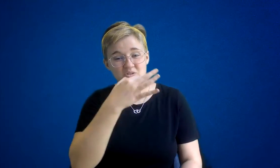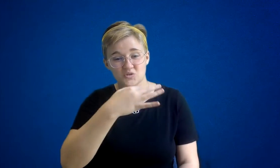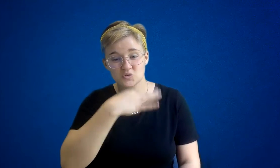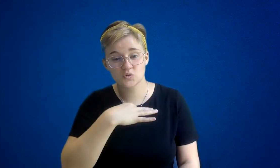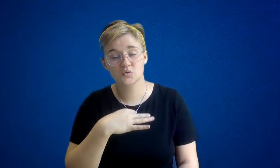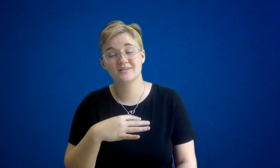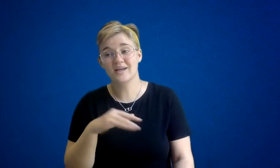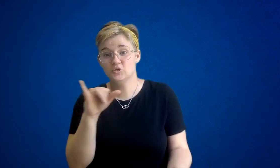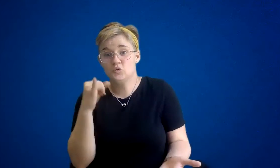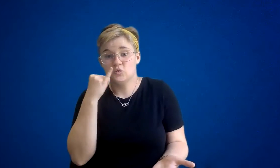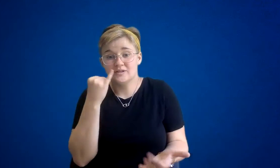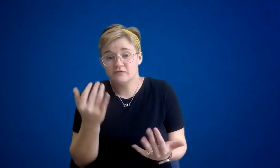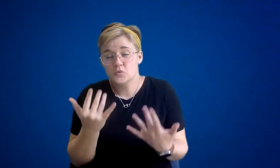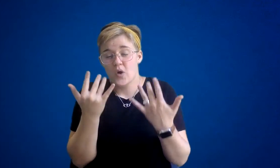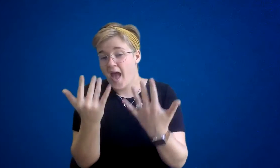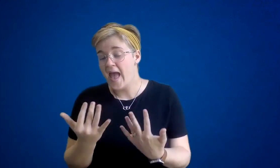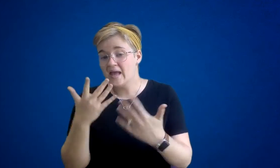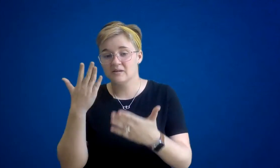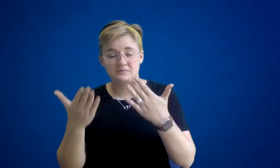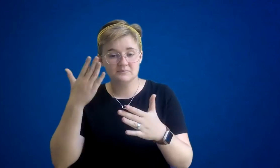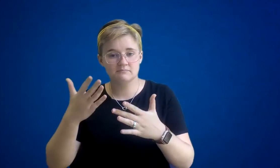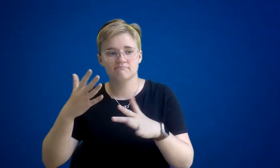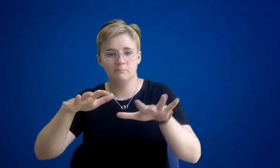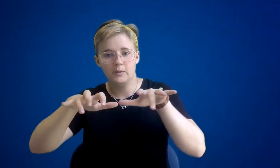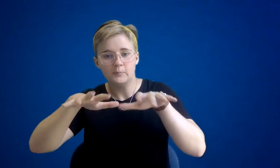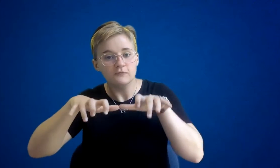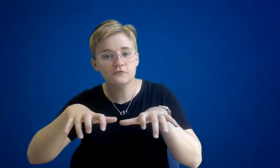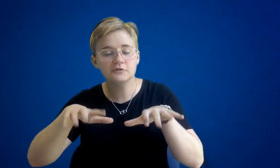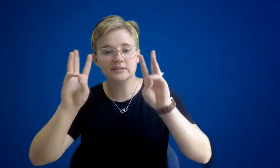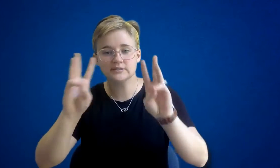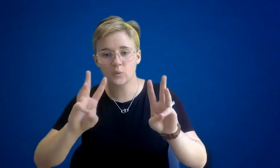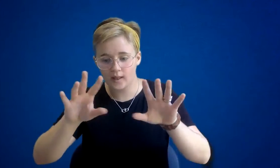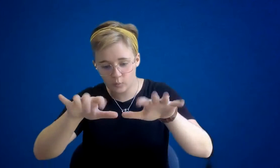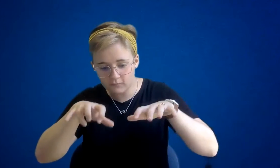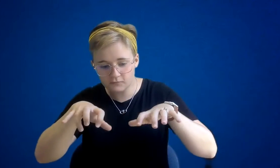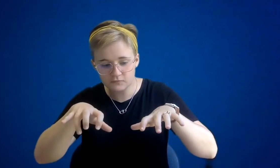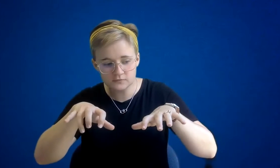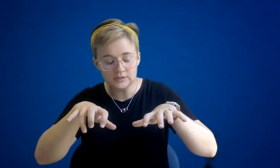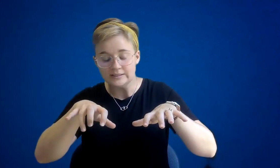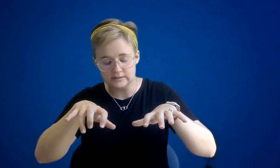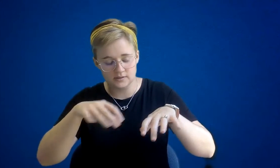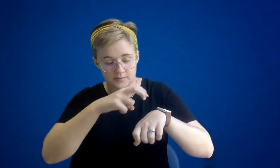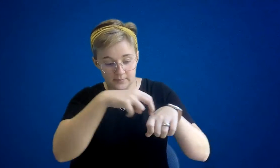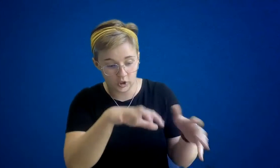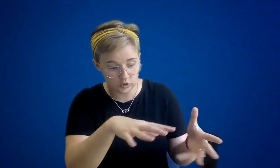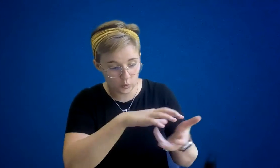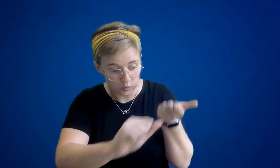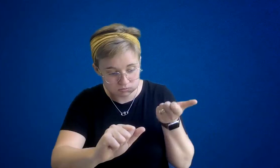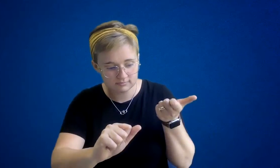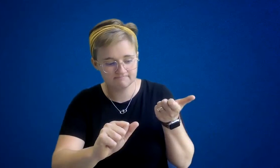danger there was that an early freeze would destroy the crop. And Little Willie was sure that if the crop died, Grandfather